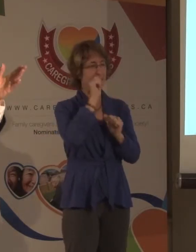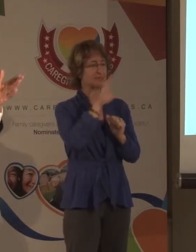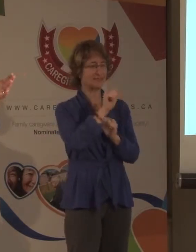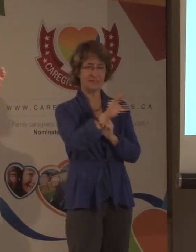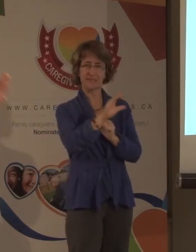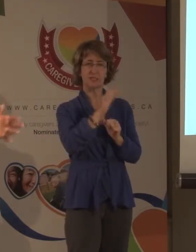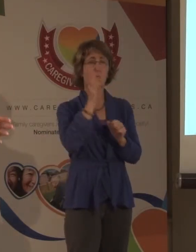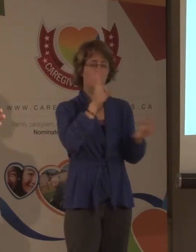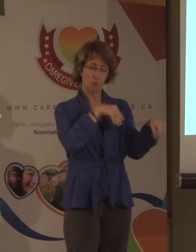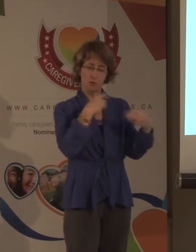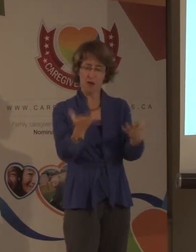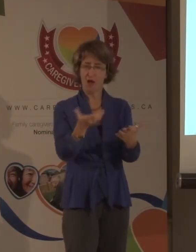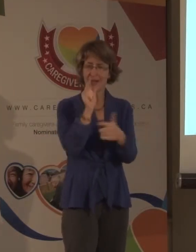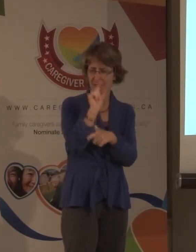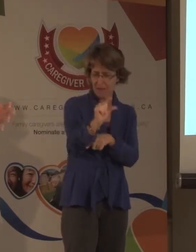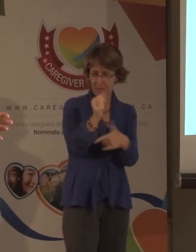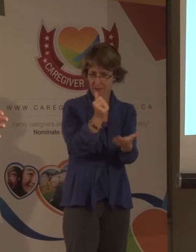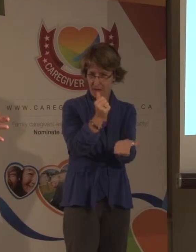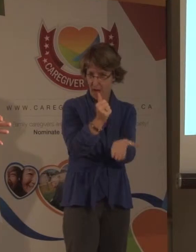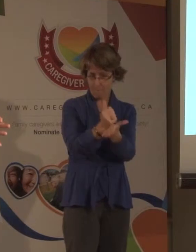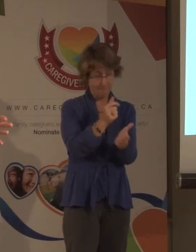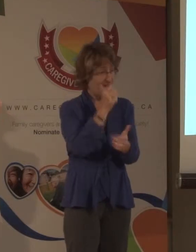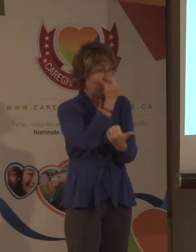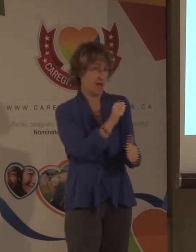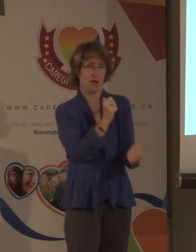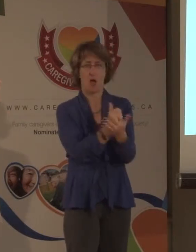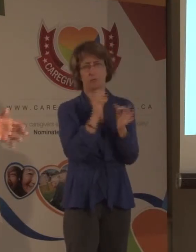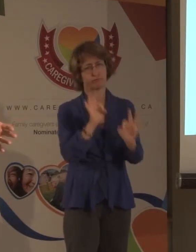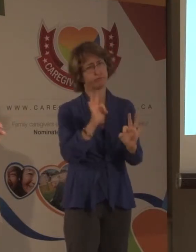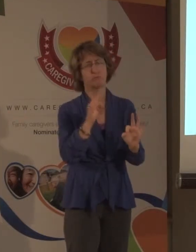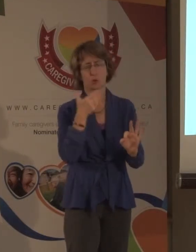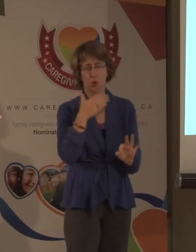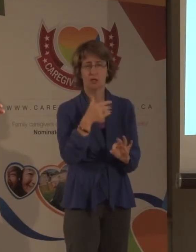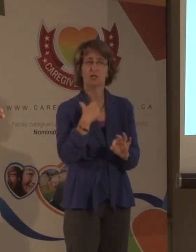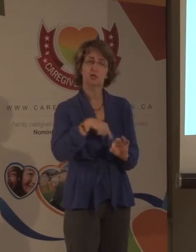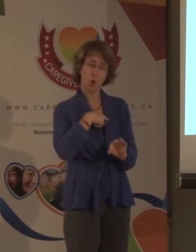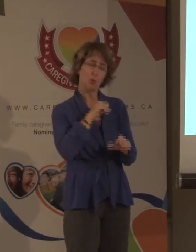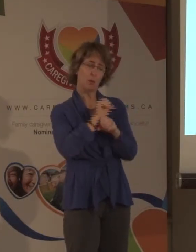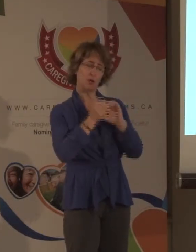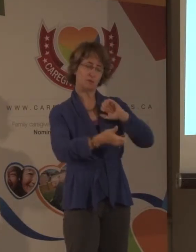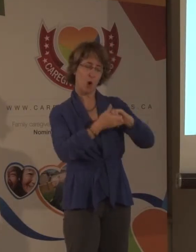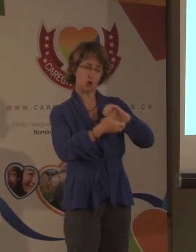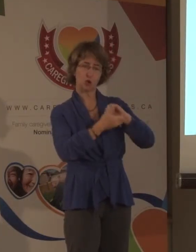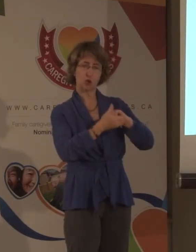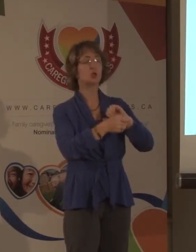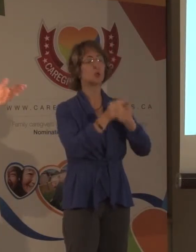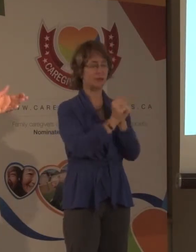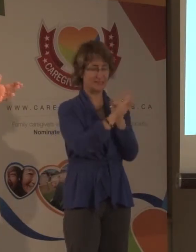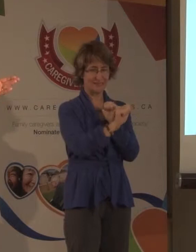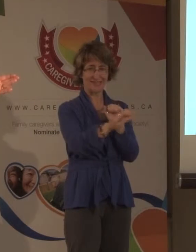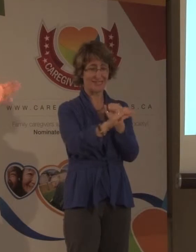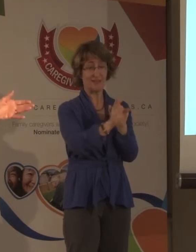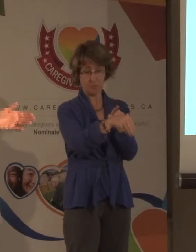may provide a little bit of help. Any help is great if it's free. So what we do is we fill in the gaps.